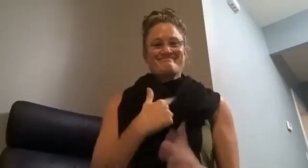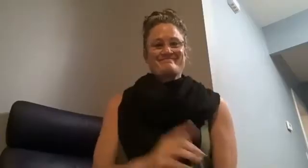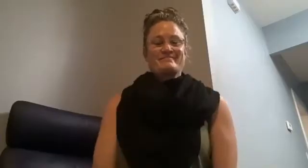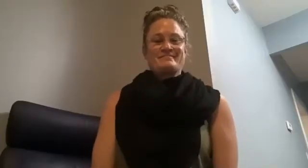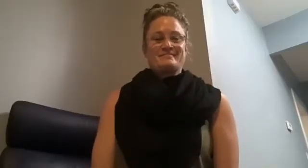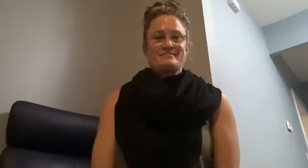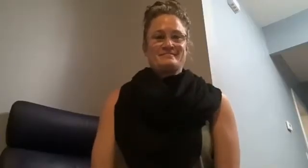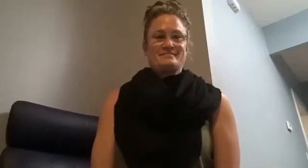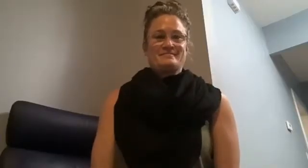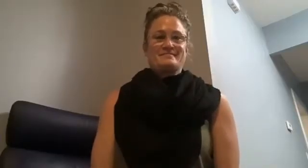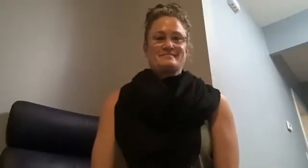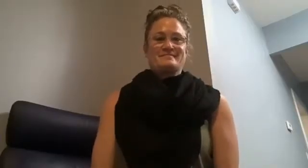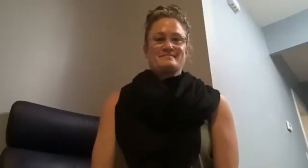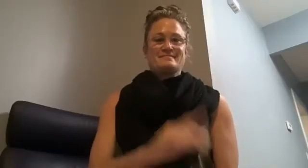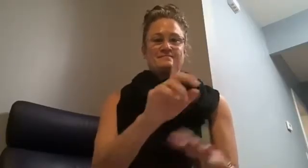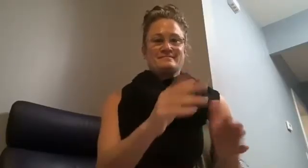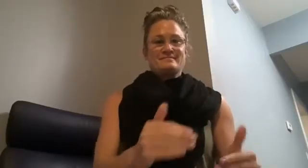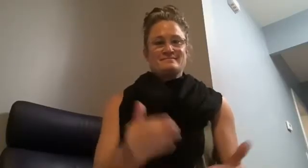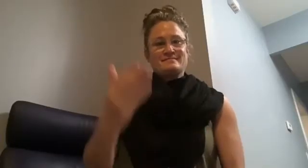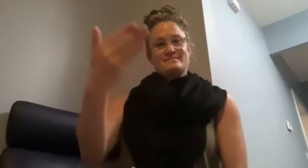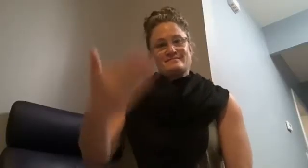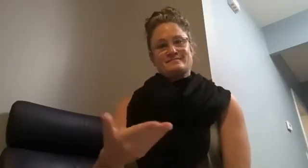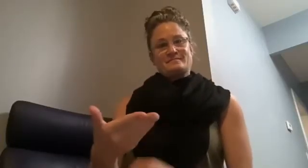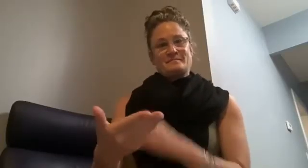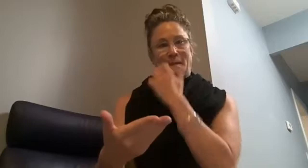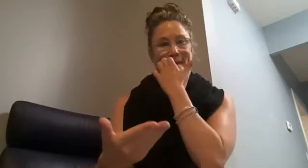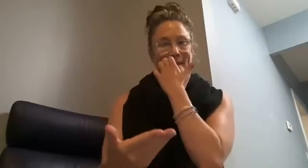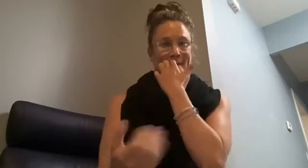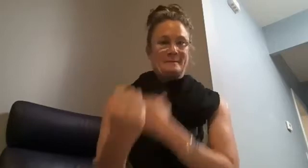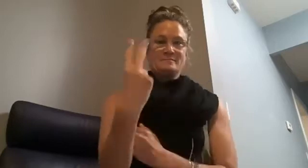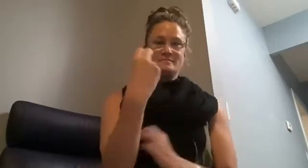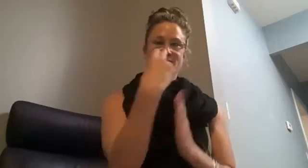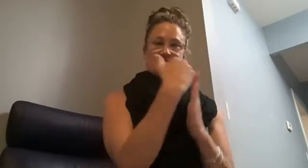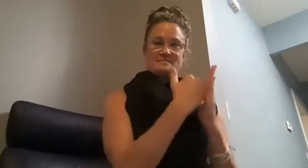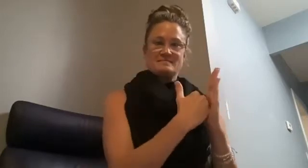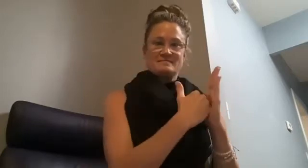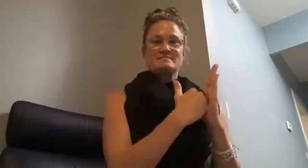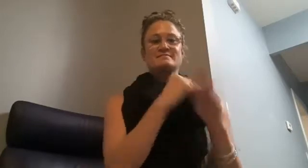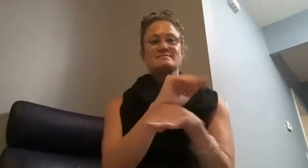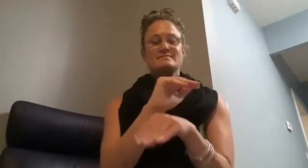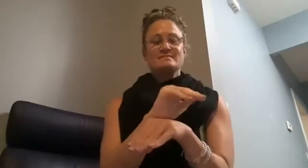Well, next up, we have the 12 steps, and tonight, Fariel is going to read those for us.